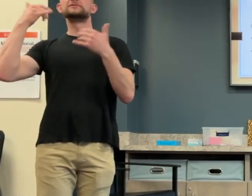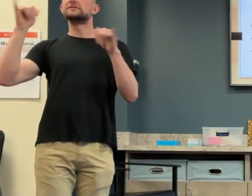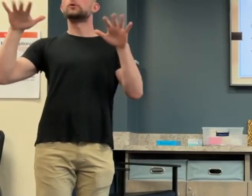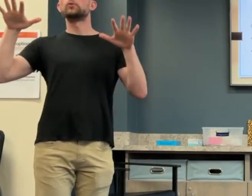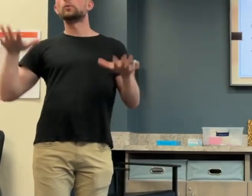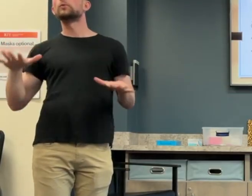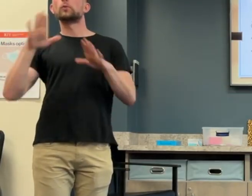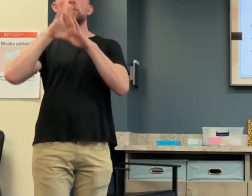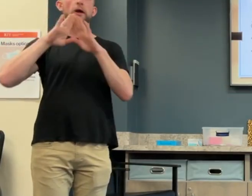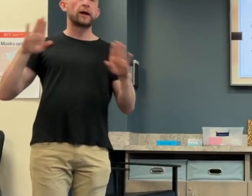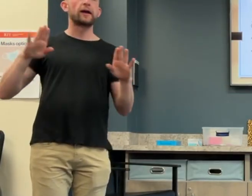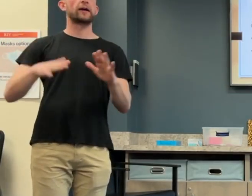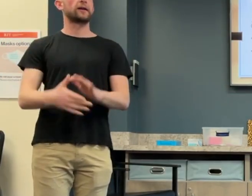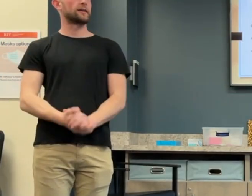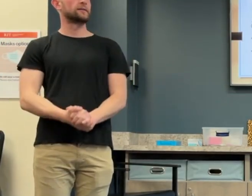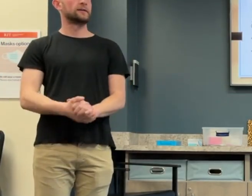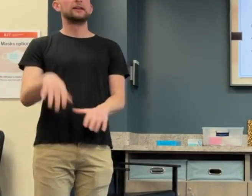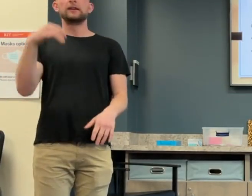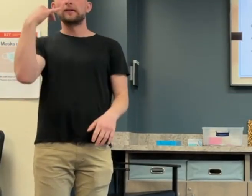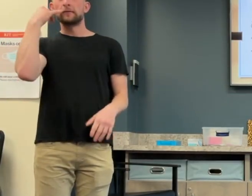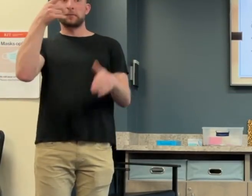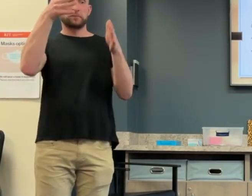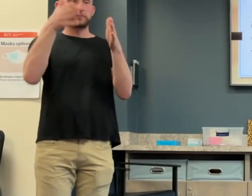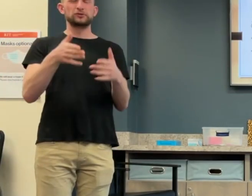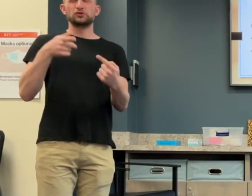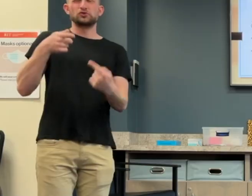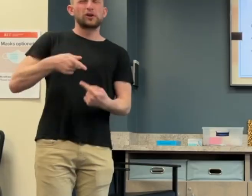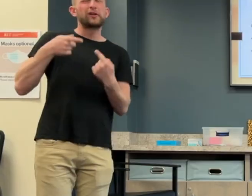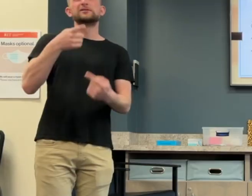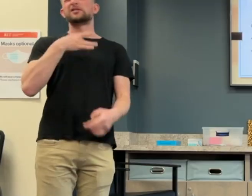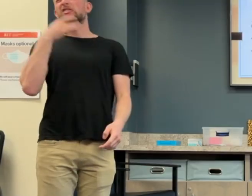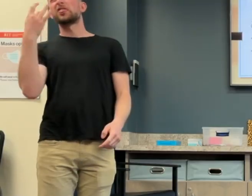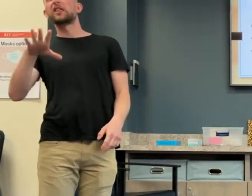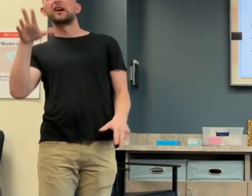really struggles in noise. It's a common